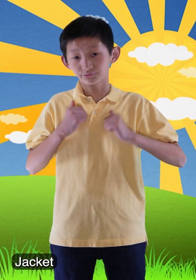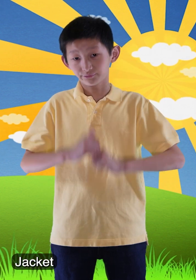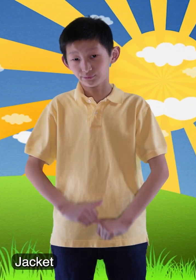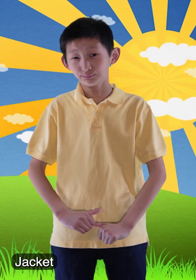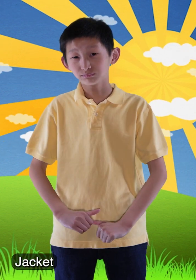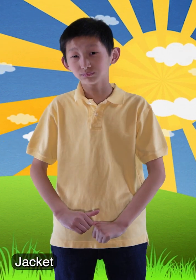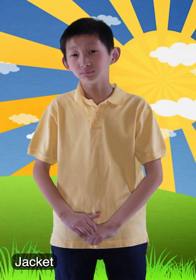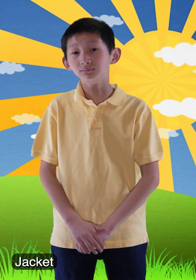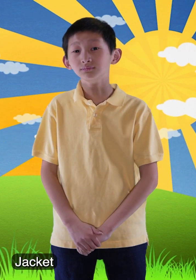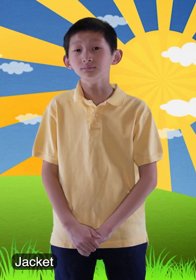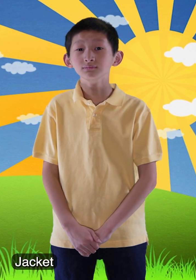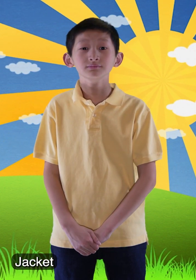Jacket.